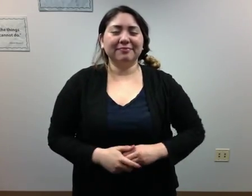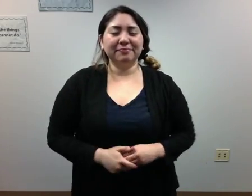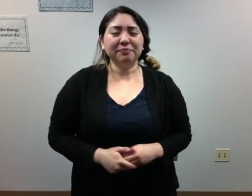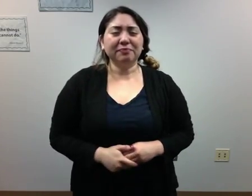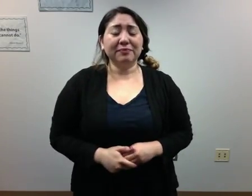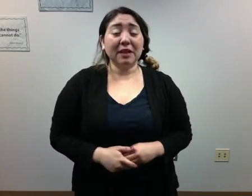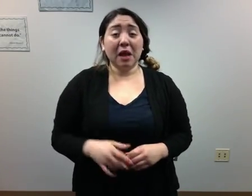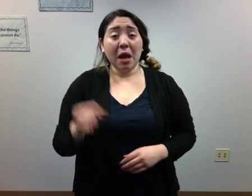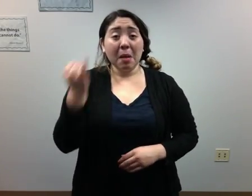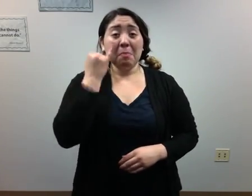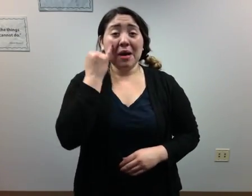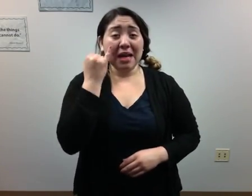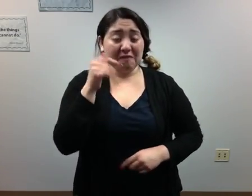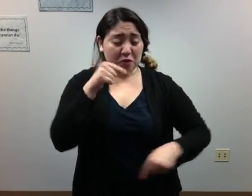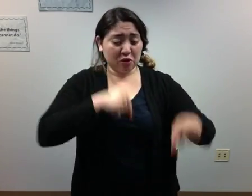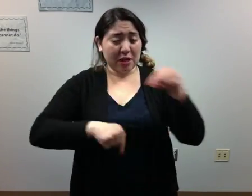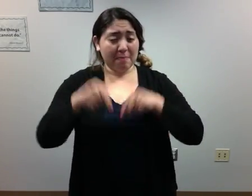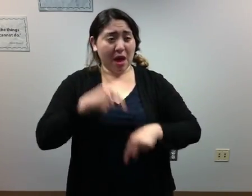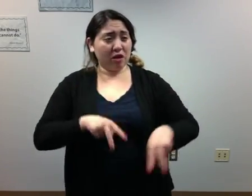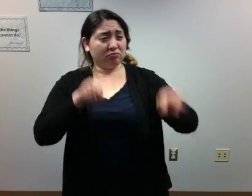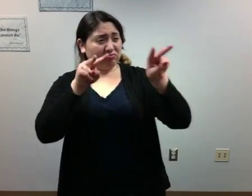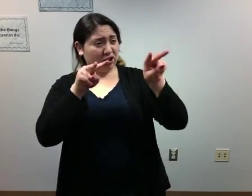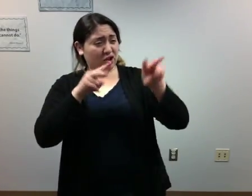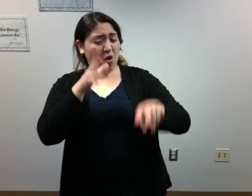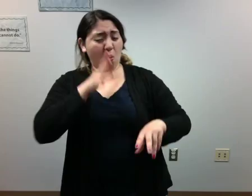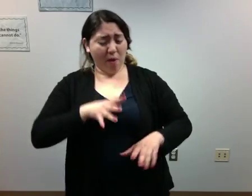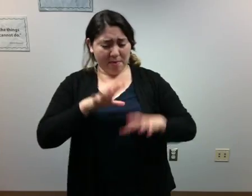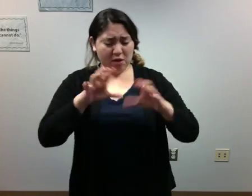But if you give us a chance, we can perform.